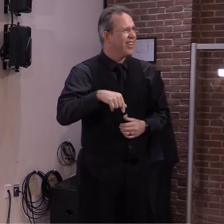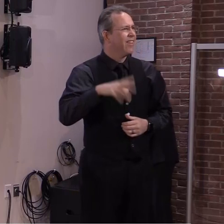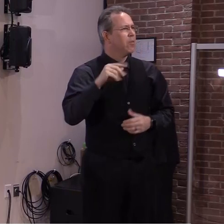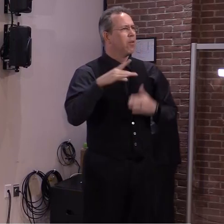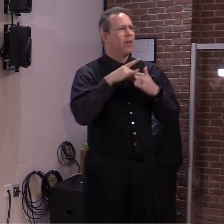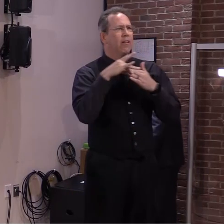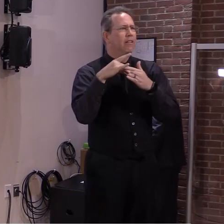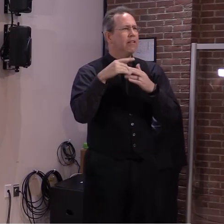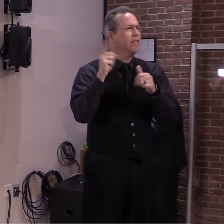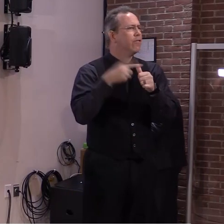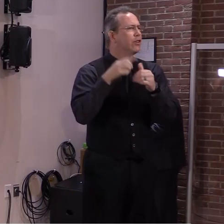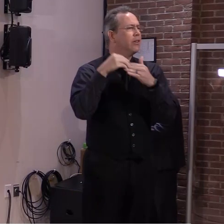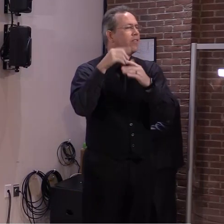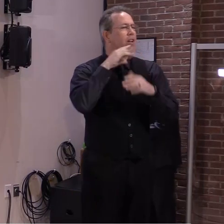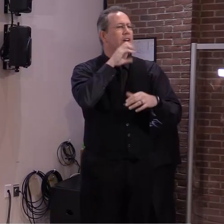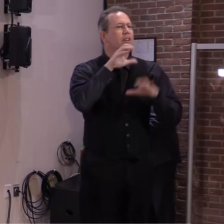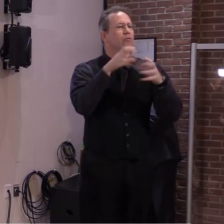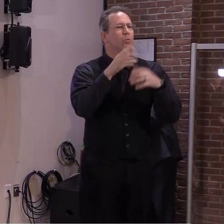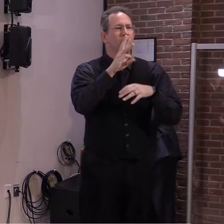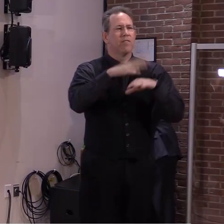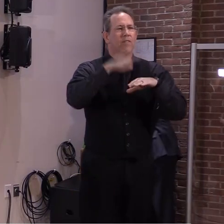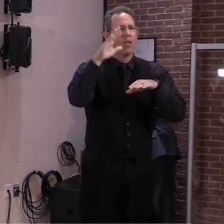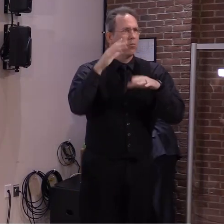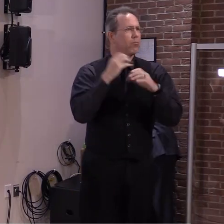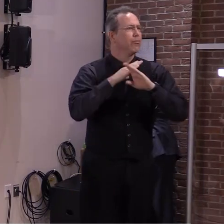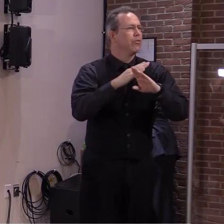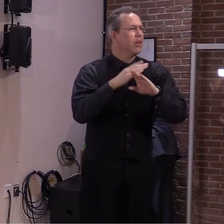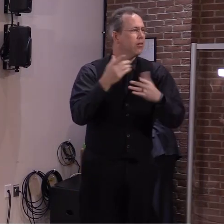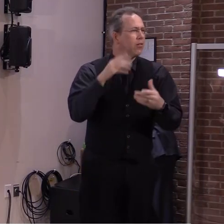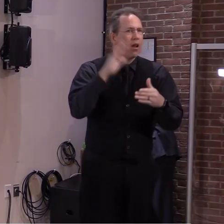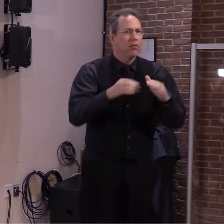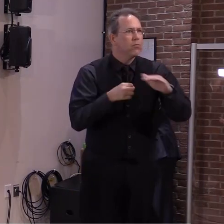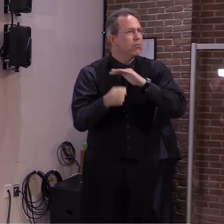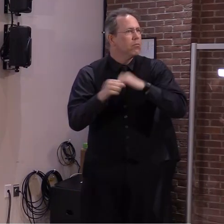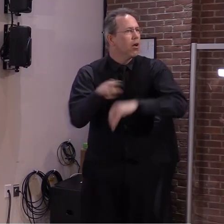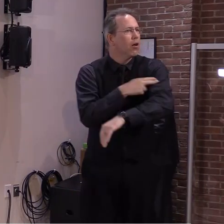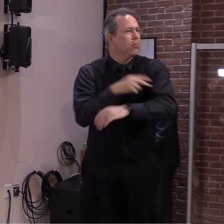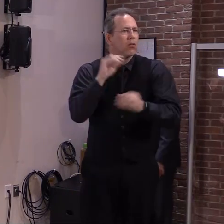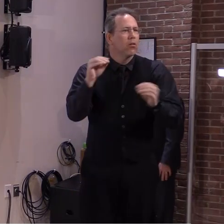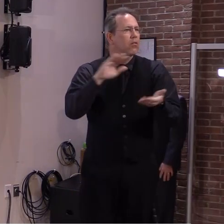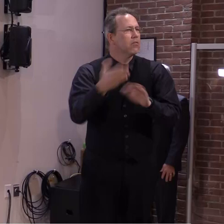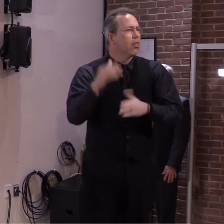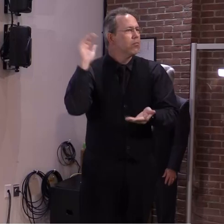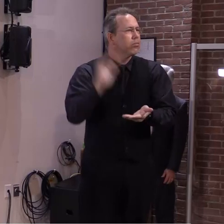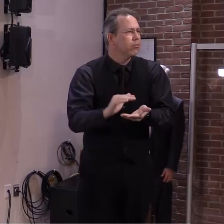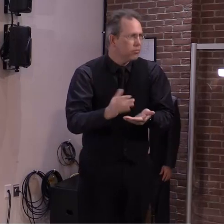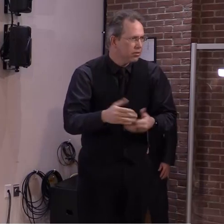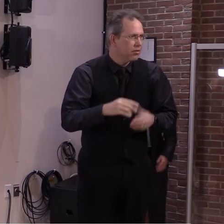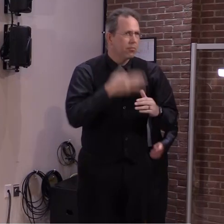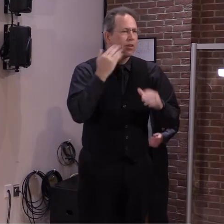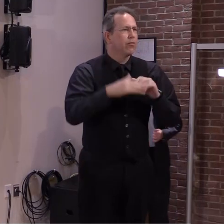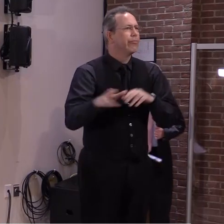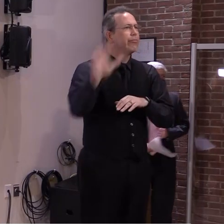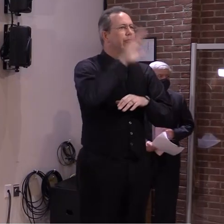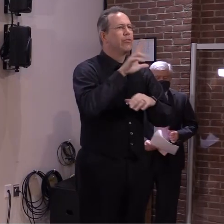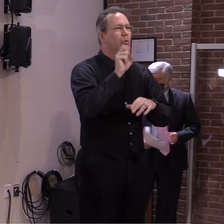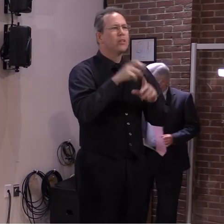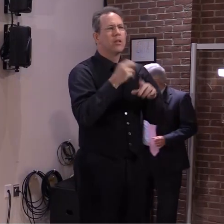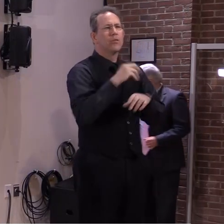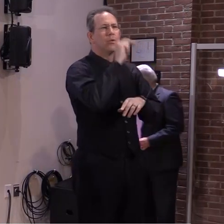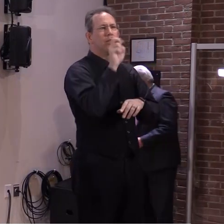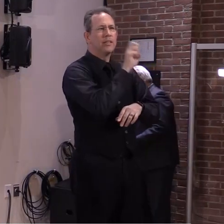help prevent hospitalizations and deaths as the Northeast sees an uptick, which Commissioner Pichek will speak about in a few